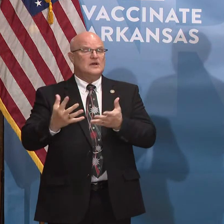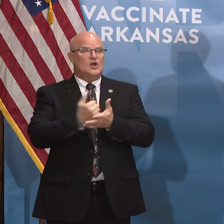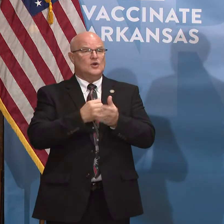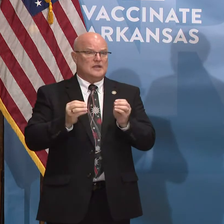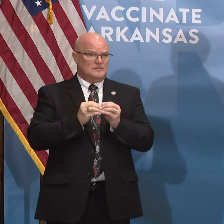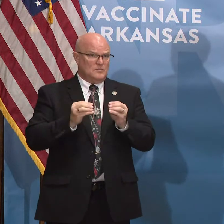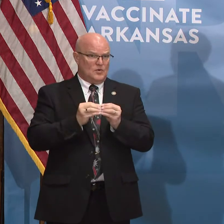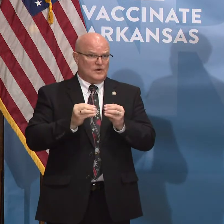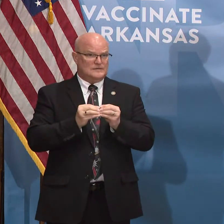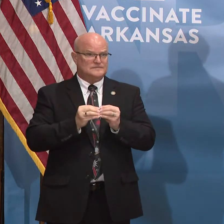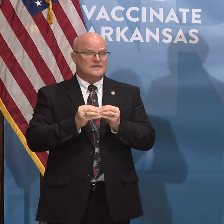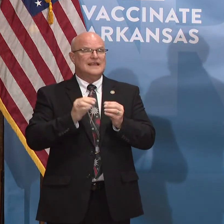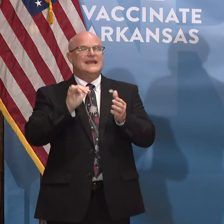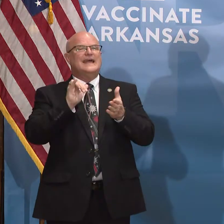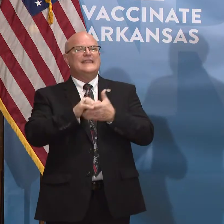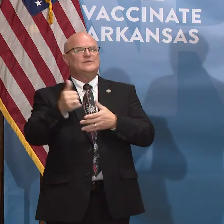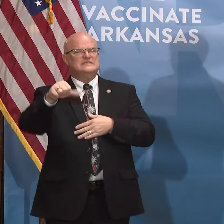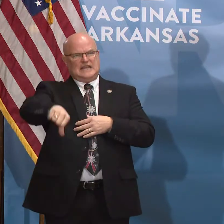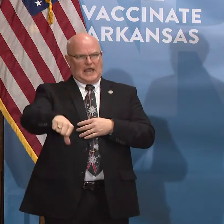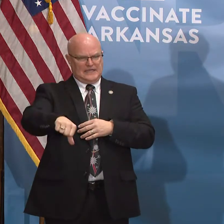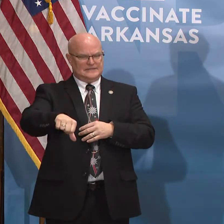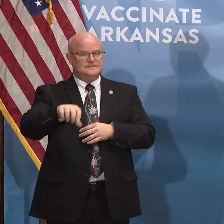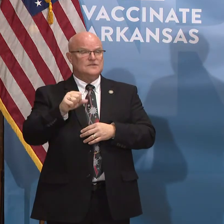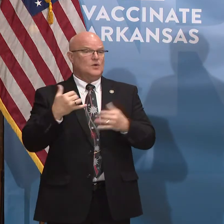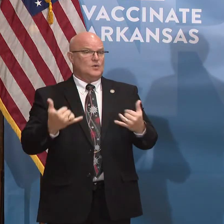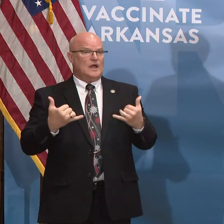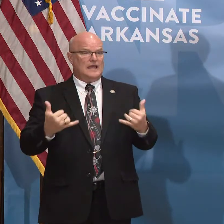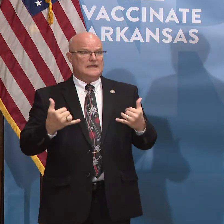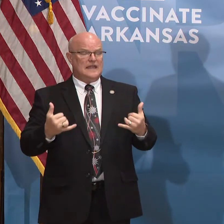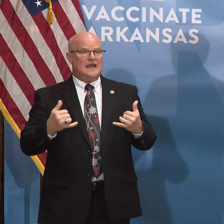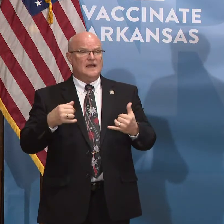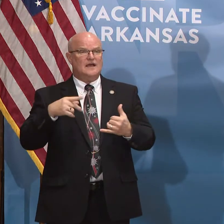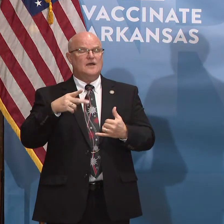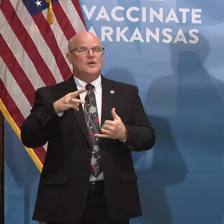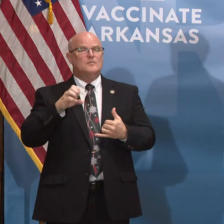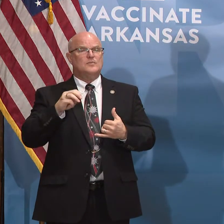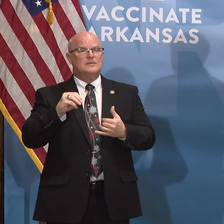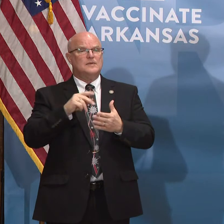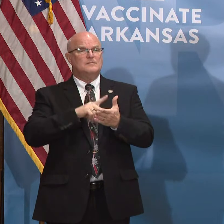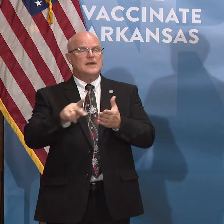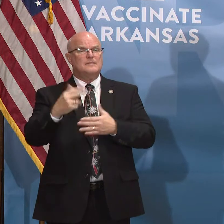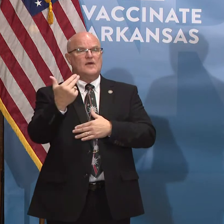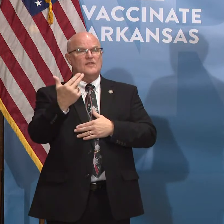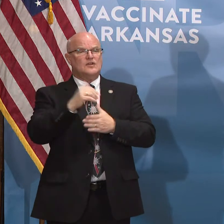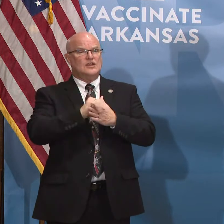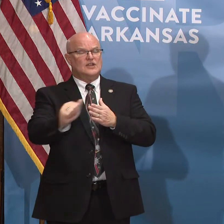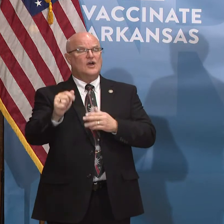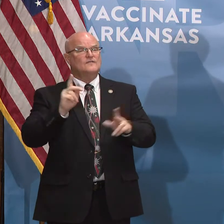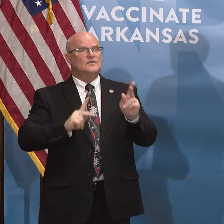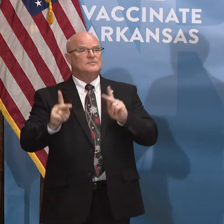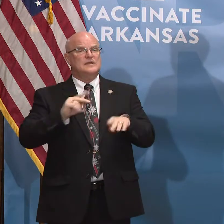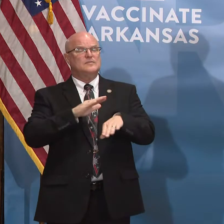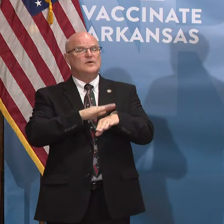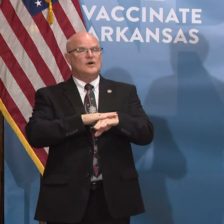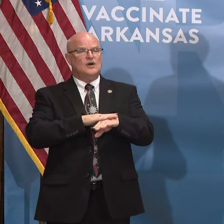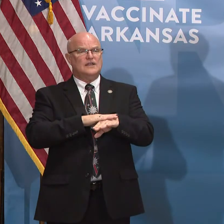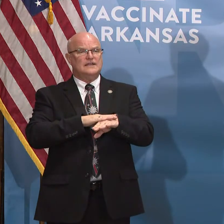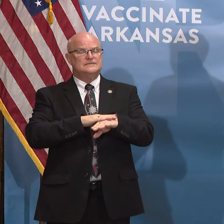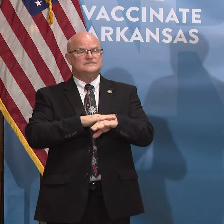and that was denied. And so right now the premium payment is $13 for those on the